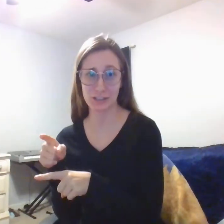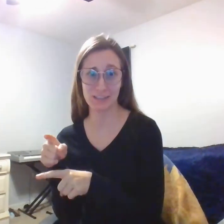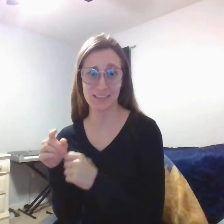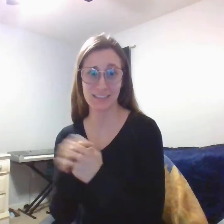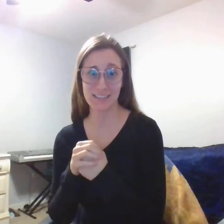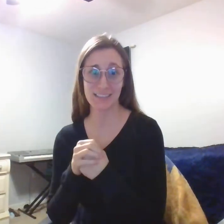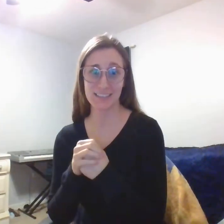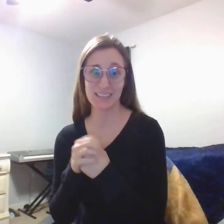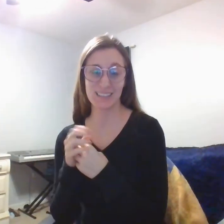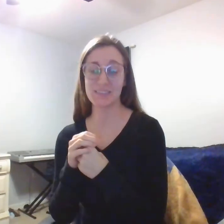I suffer from